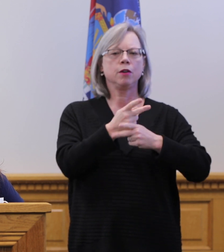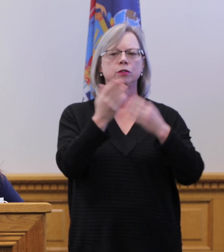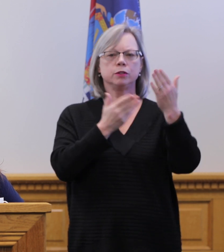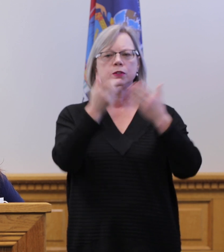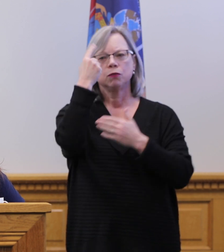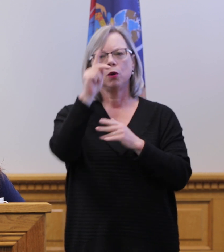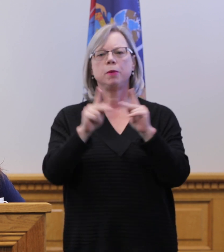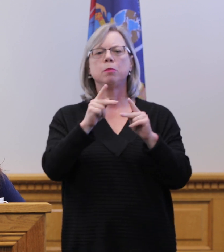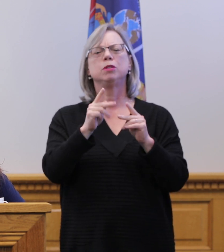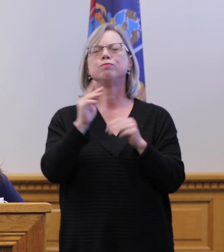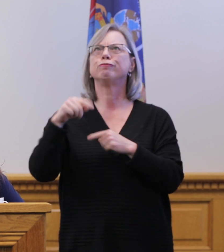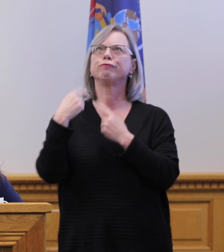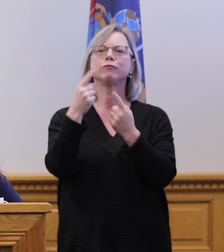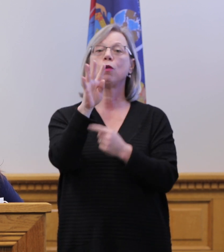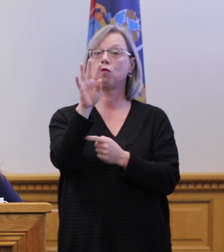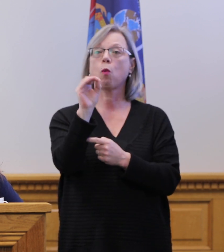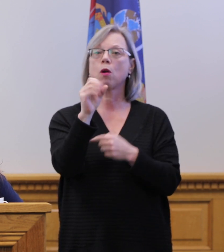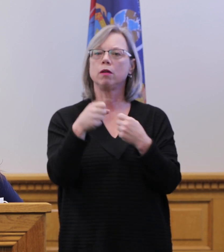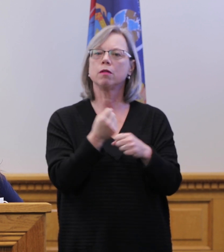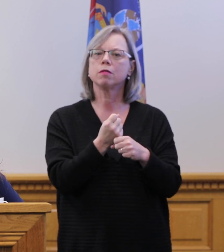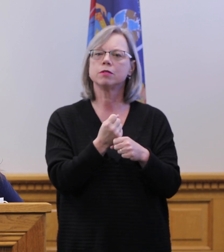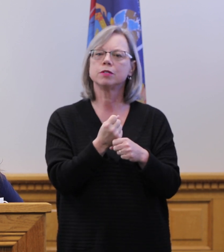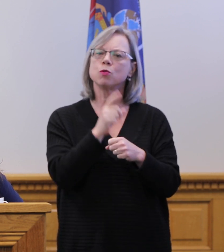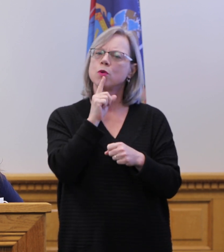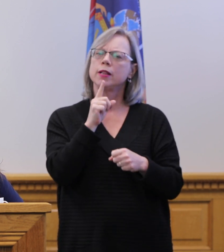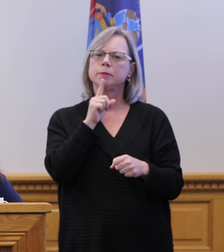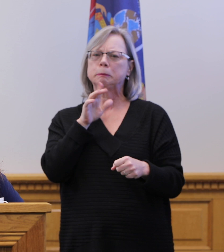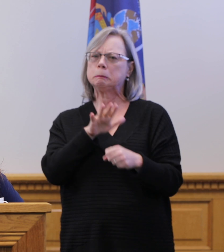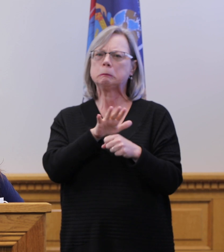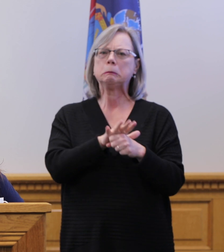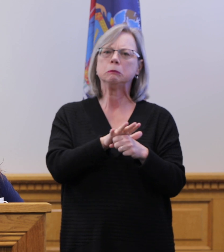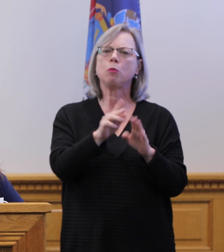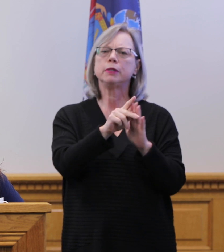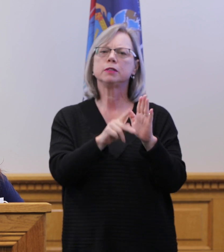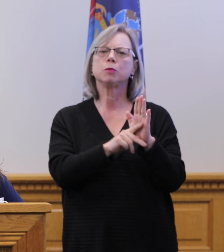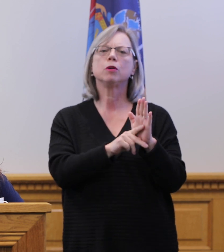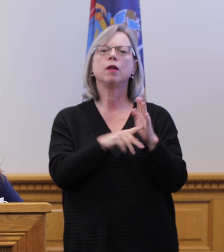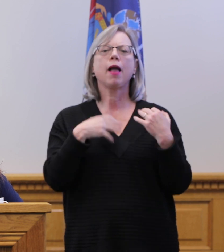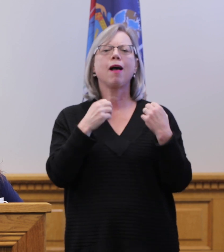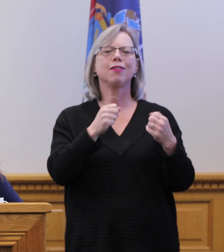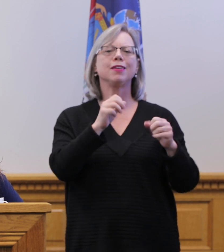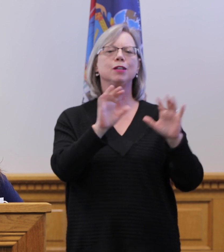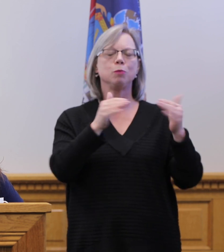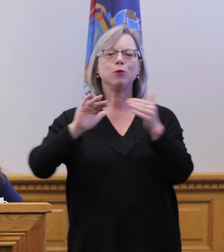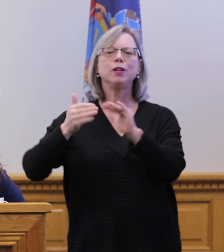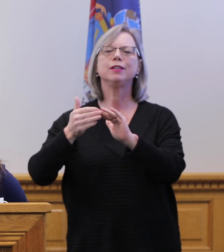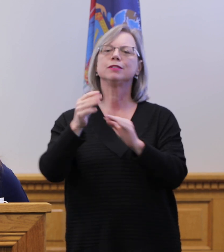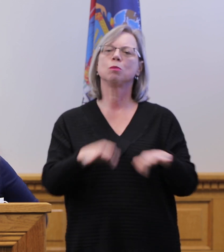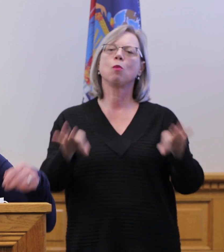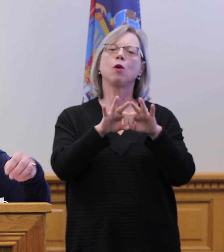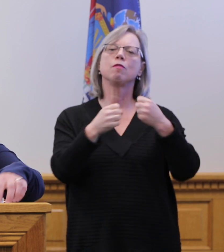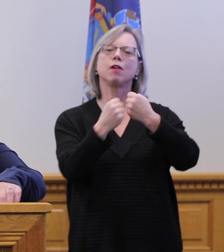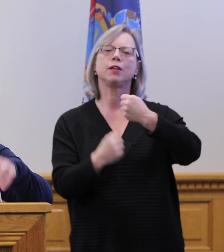to the principle that a healthy population is a necessary foundation to a healthy community. And now I'll turn it over to Diane for the